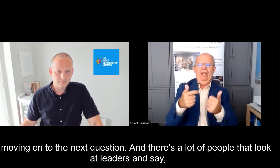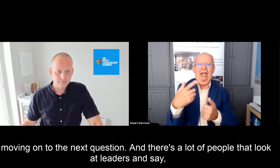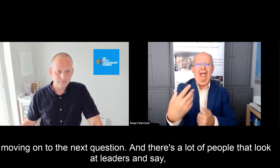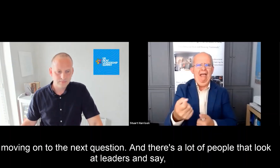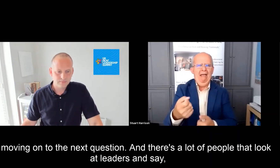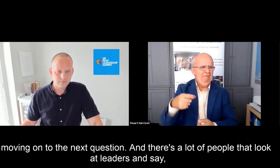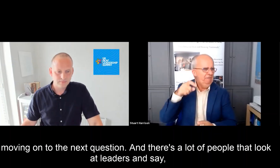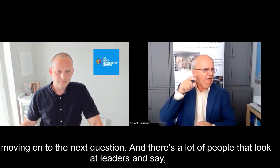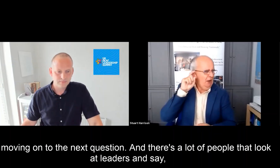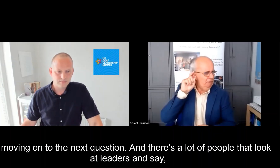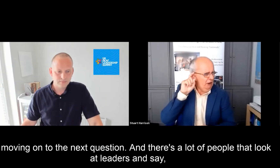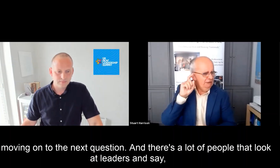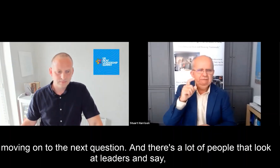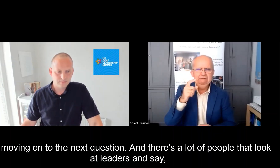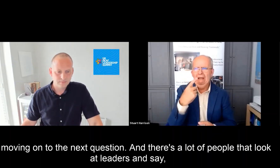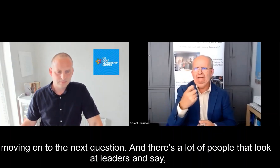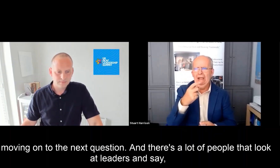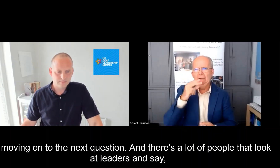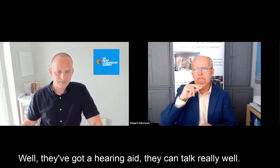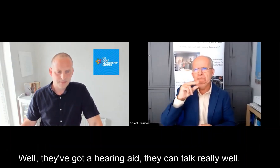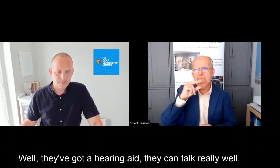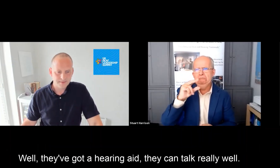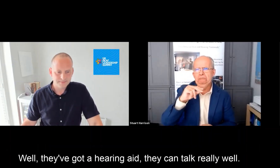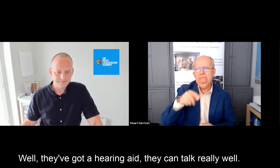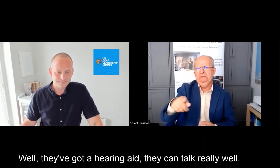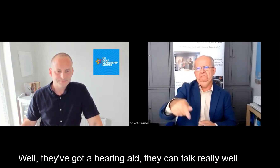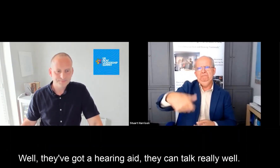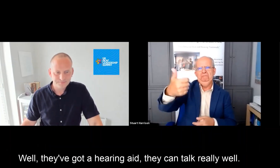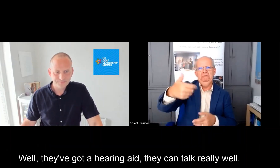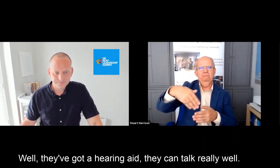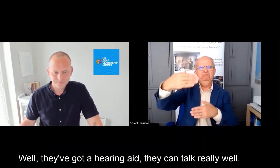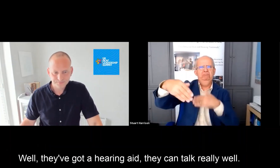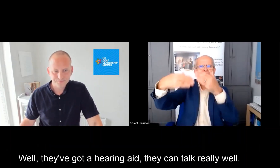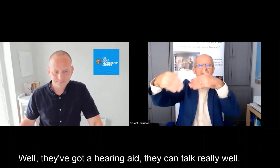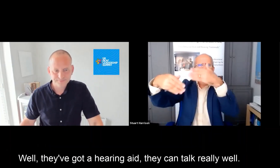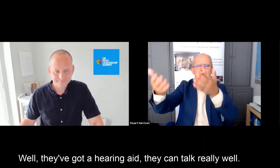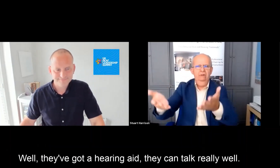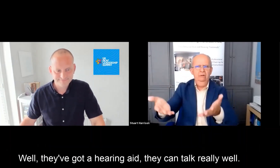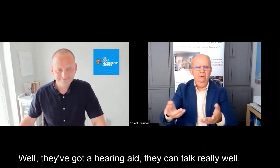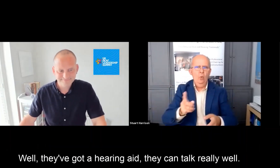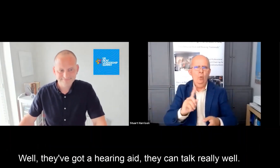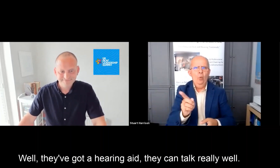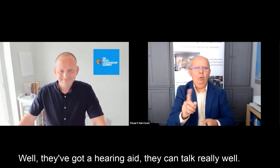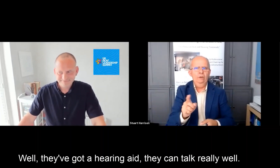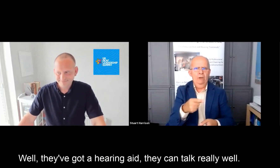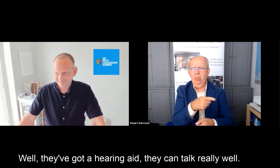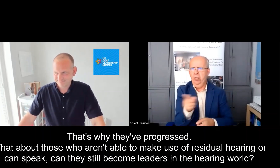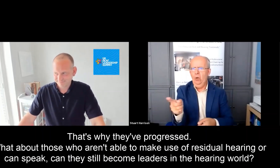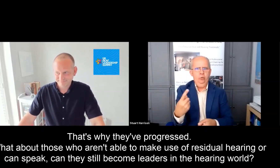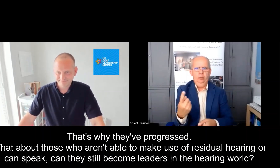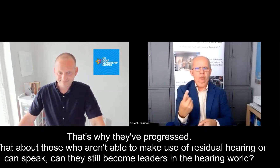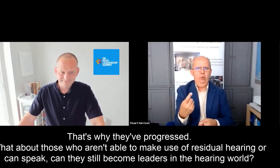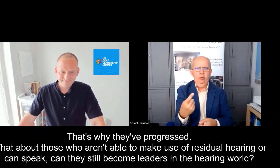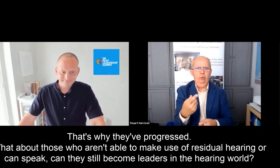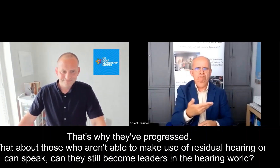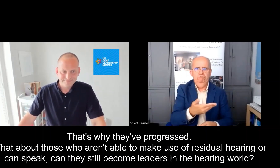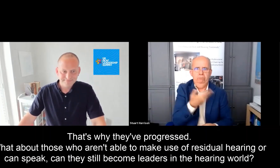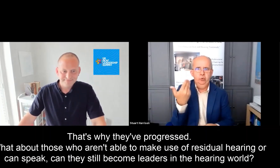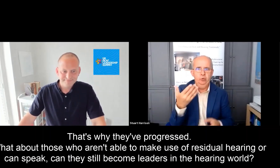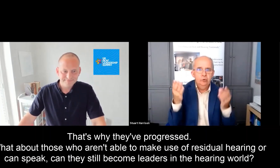and say, well, they've got a hearing aid, they can talk really well, that's why they've progressed. What